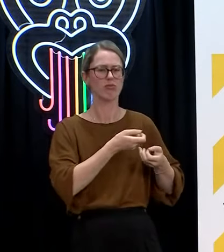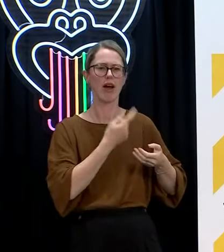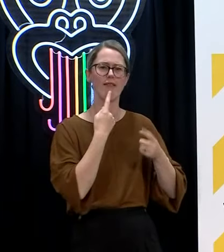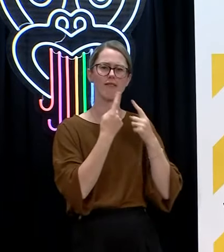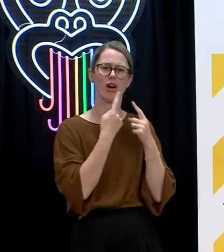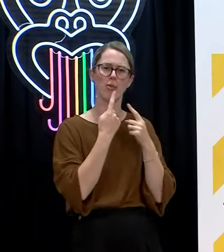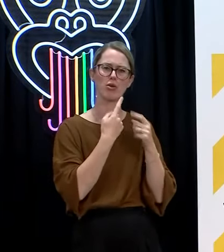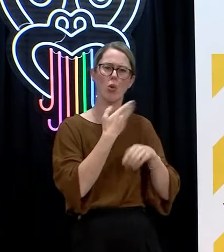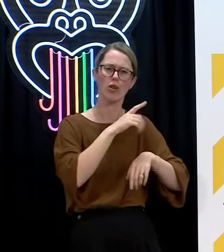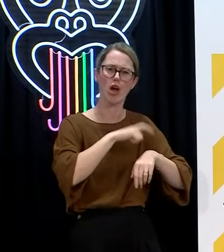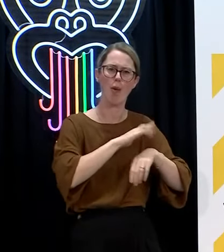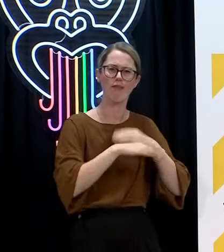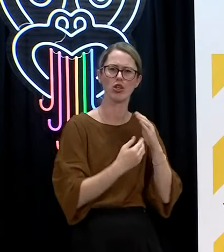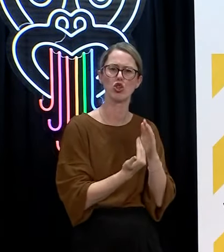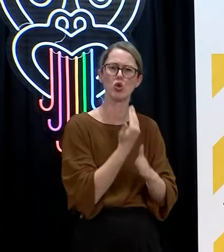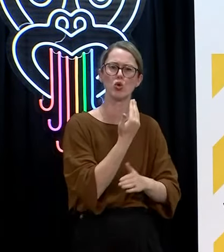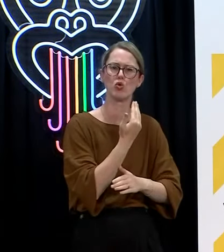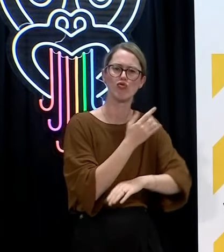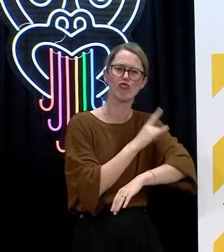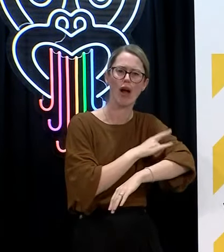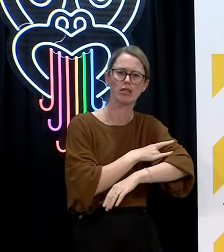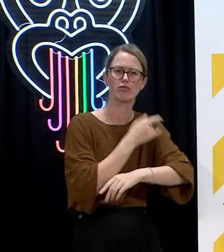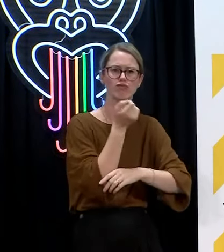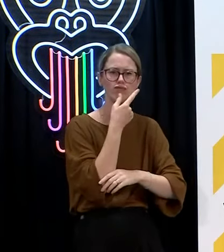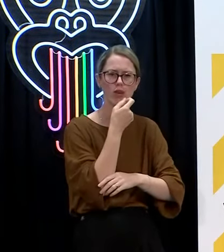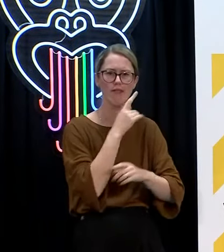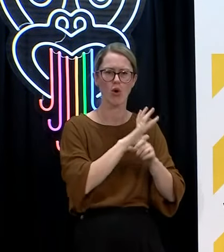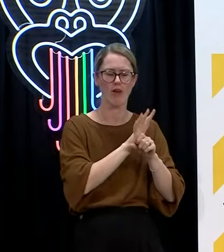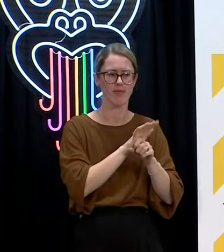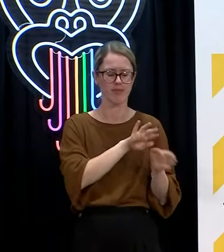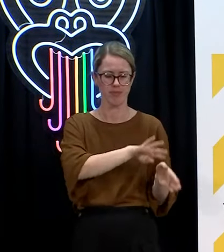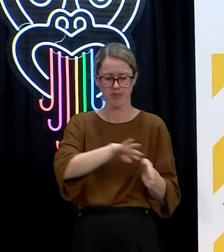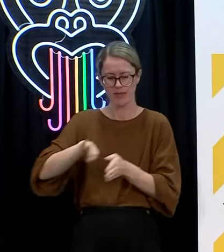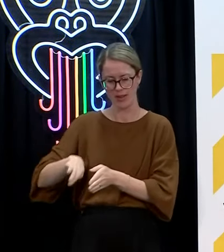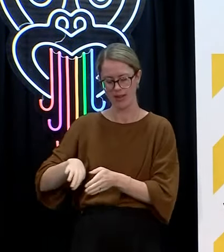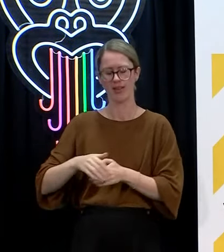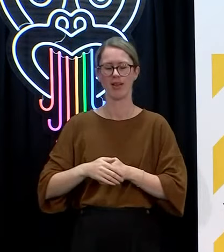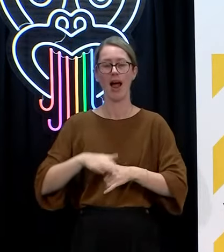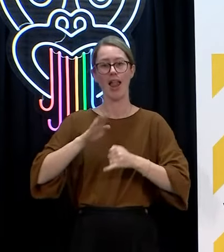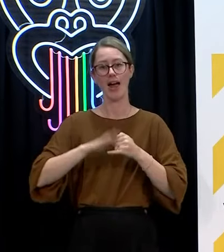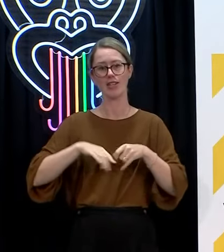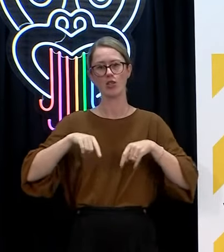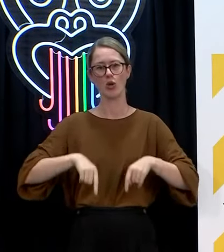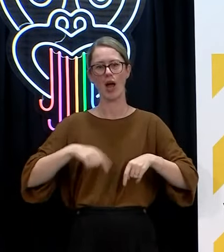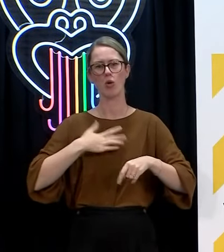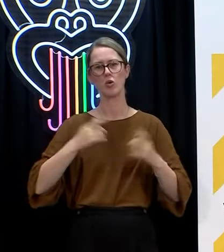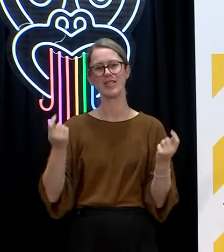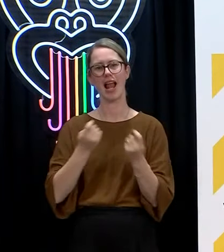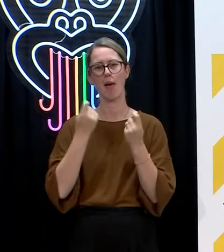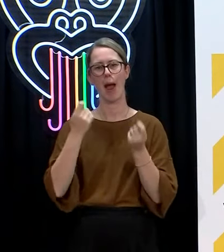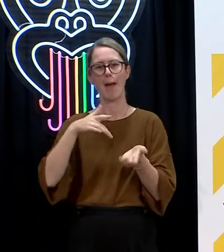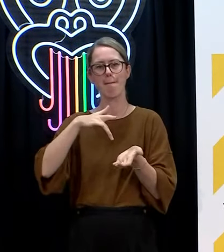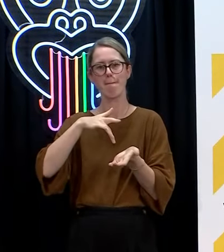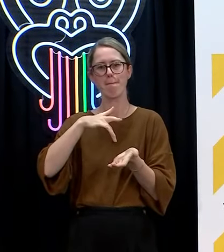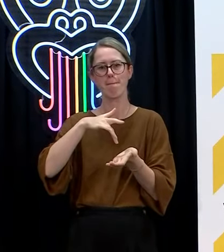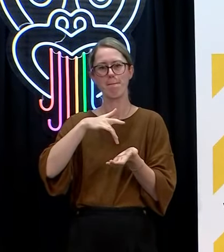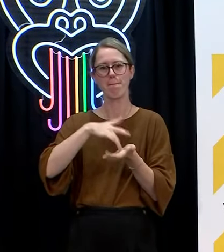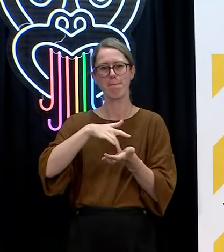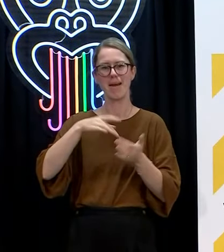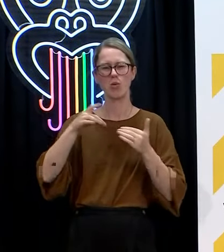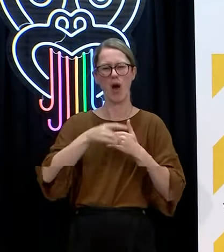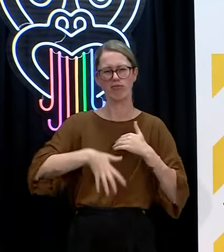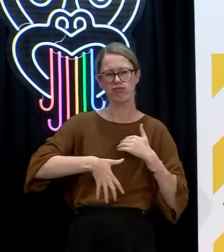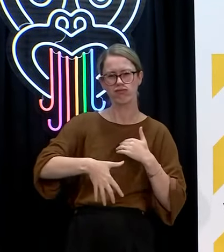all the time on emerging treatments. Finally, a shout out today for our midwives, in particular those working in Tamaki